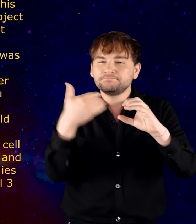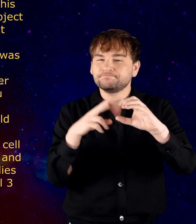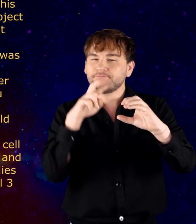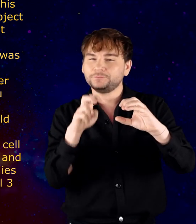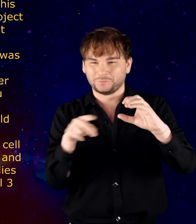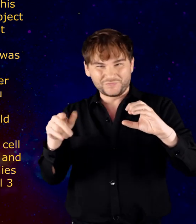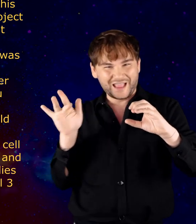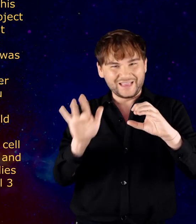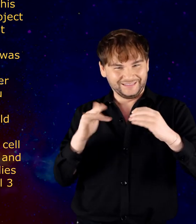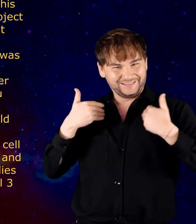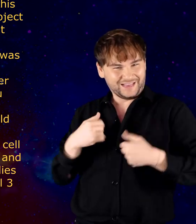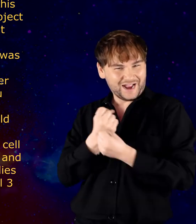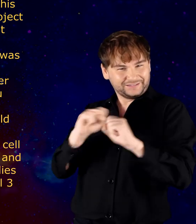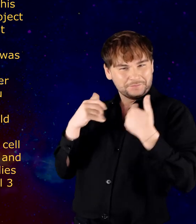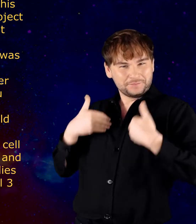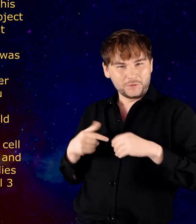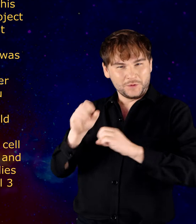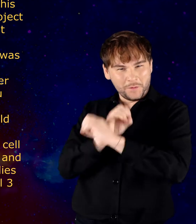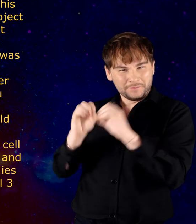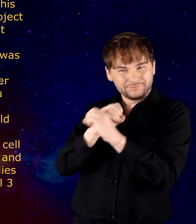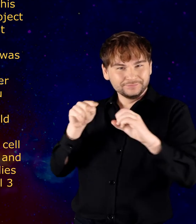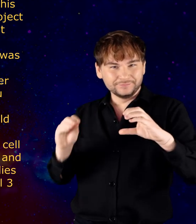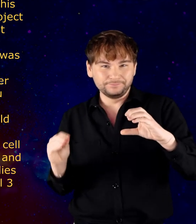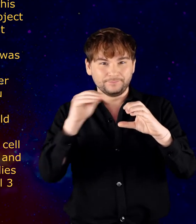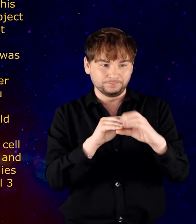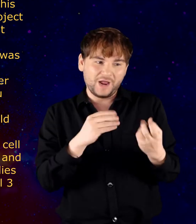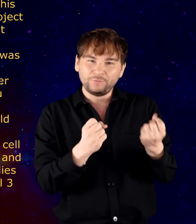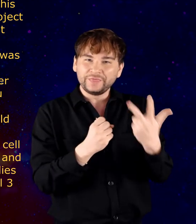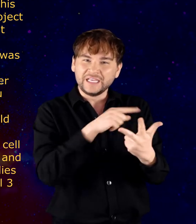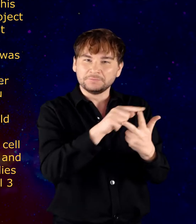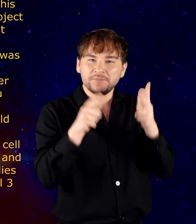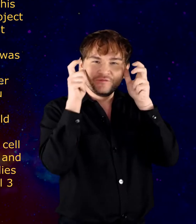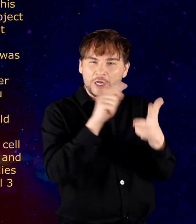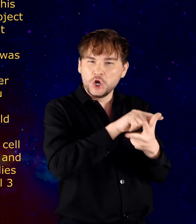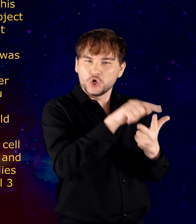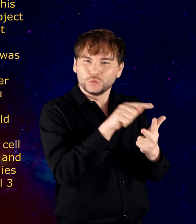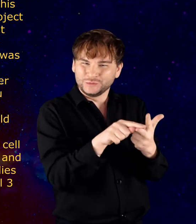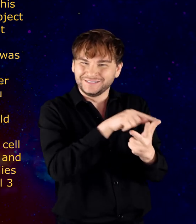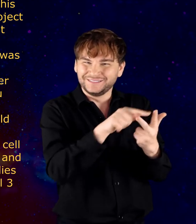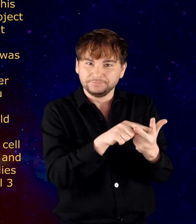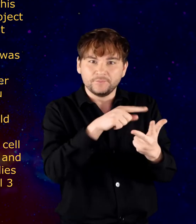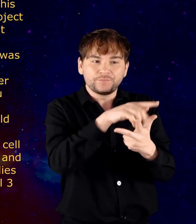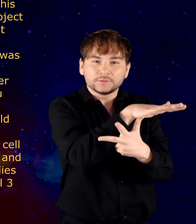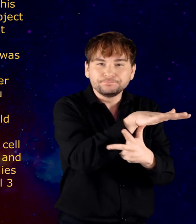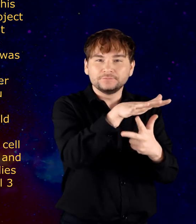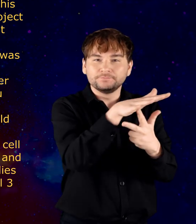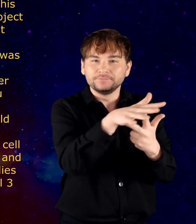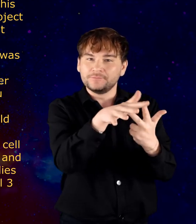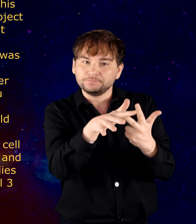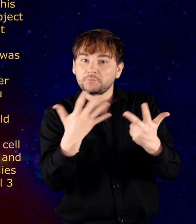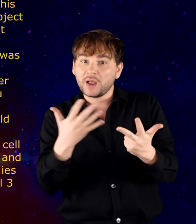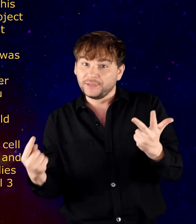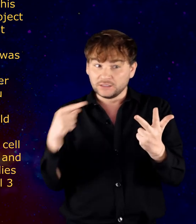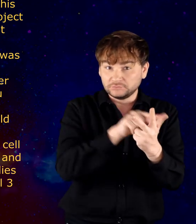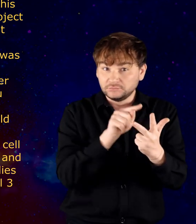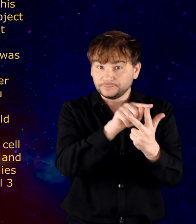have conserved regions, and we wanted to look whether we could raise antibodies that would bind to these conserved